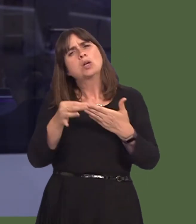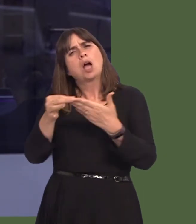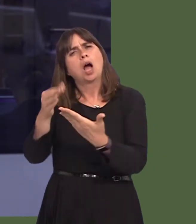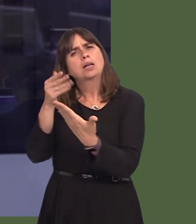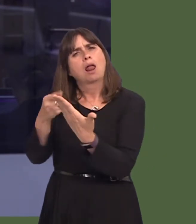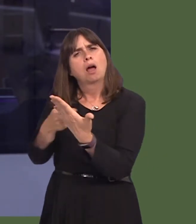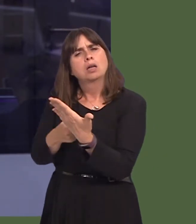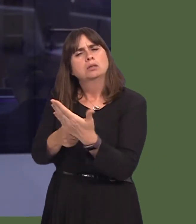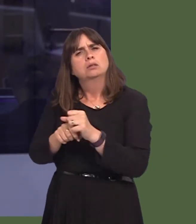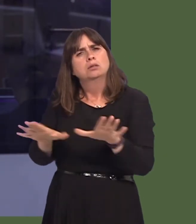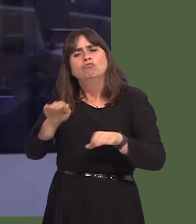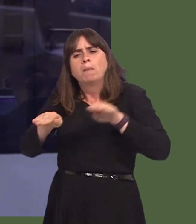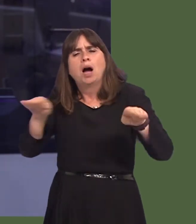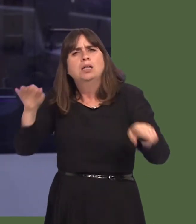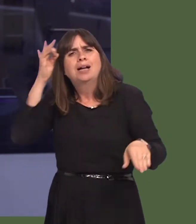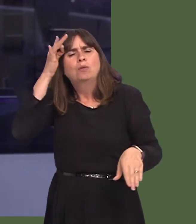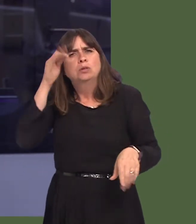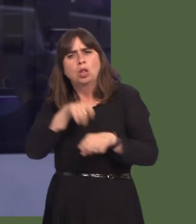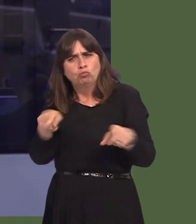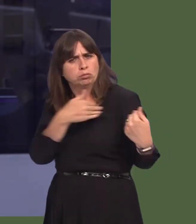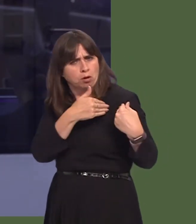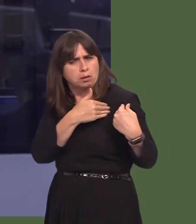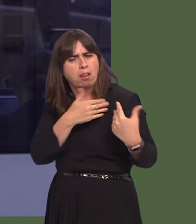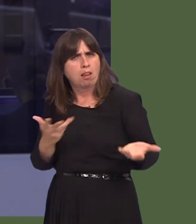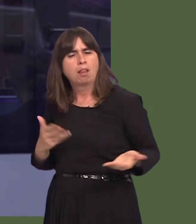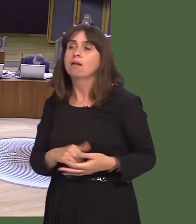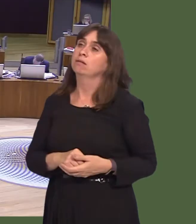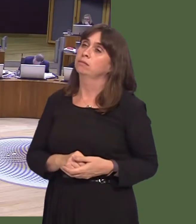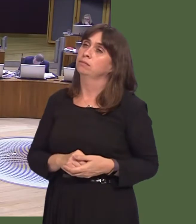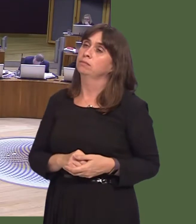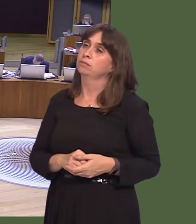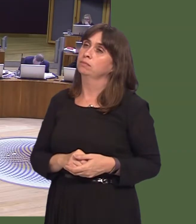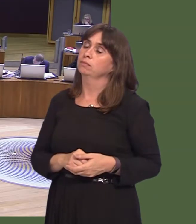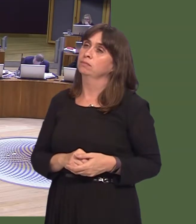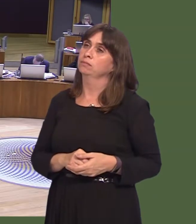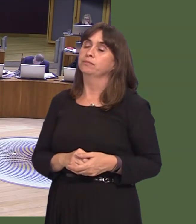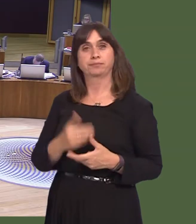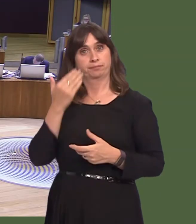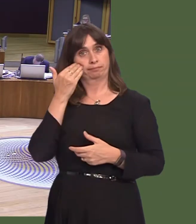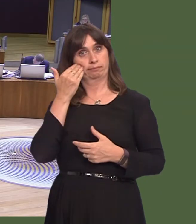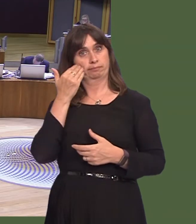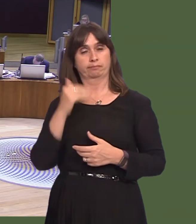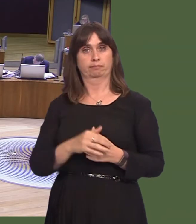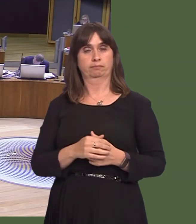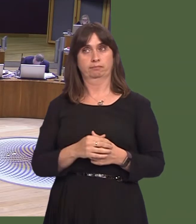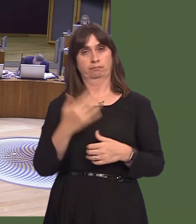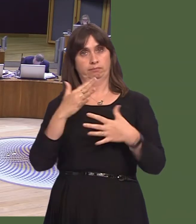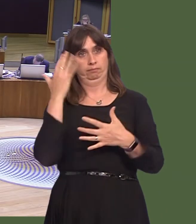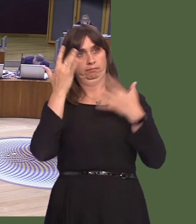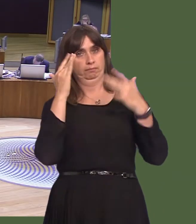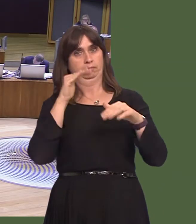and perhaps a reminder to local councils of their duty in this regard? Well, I think I made reference just a little earlier to the guidance that we